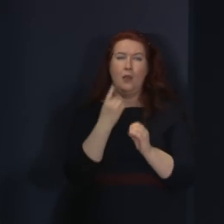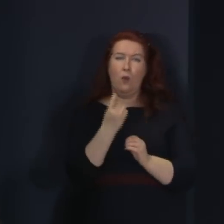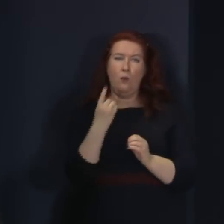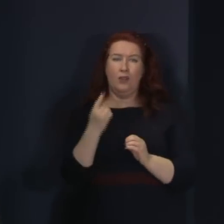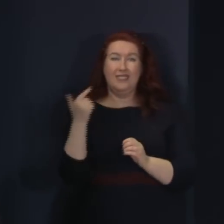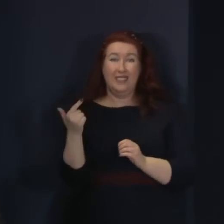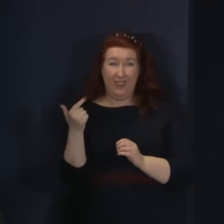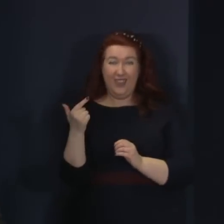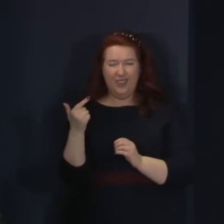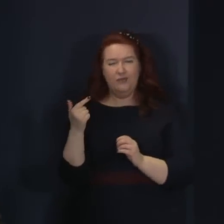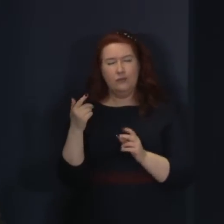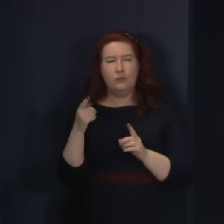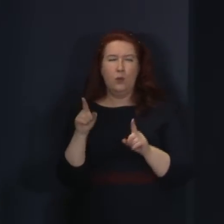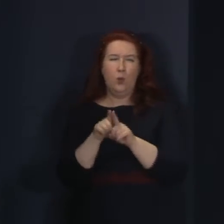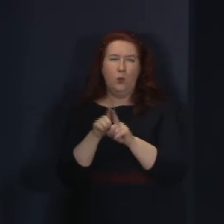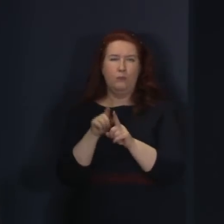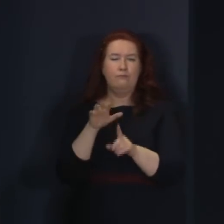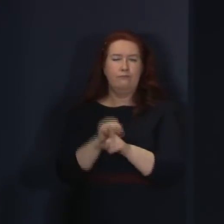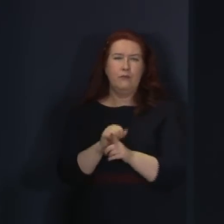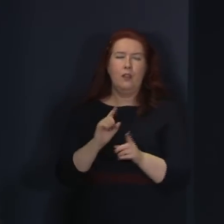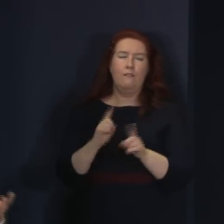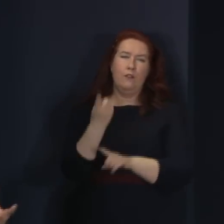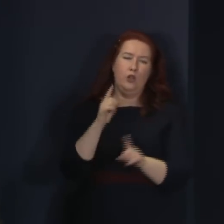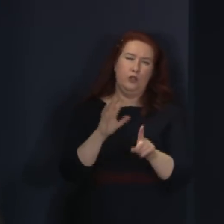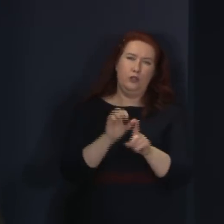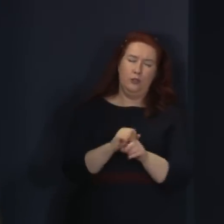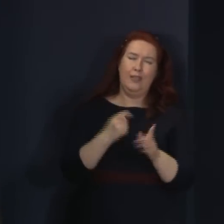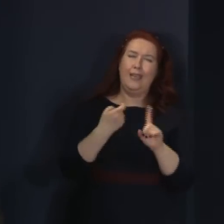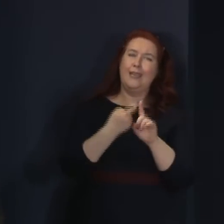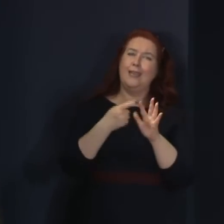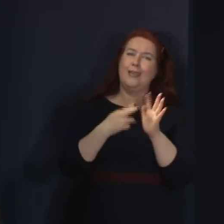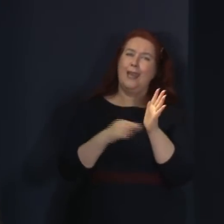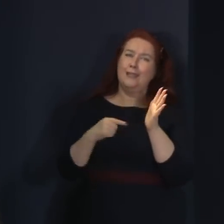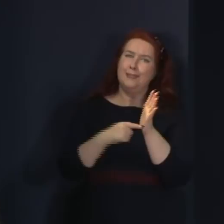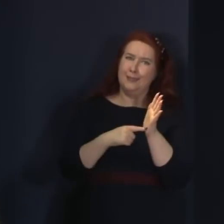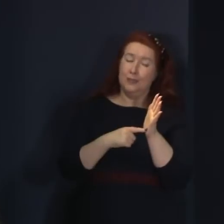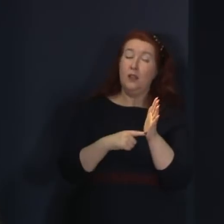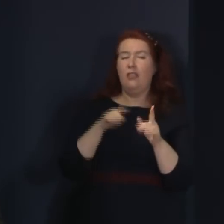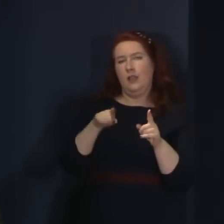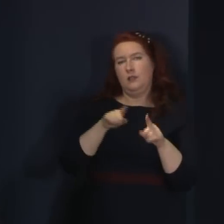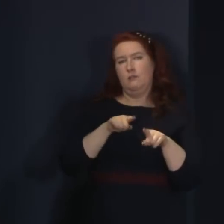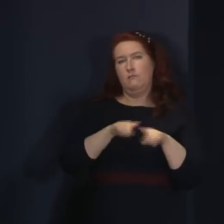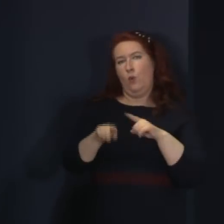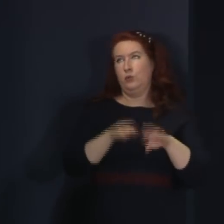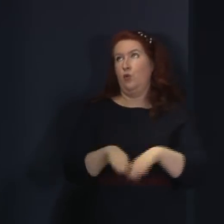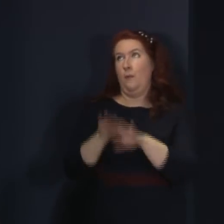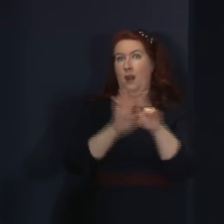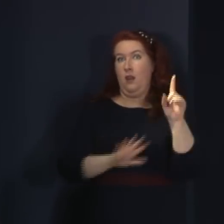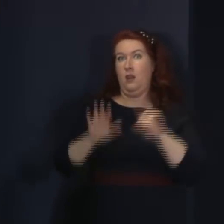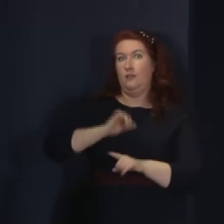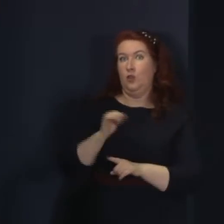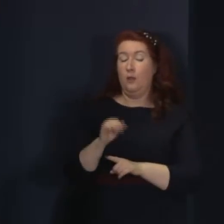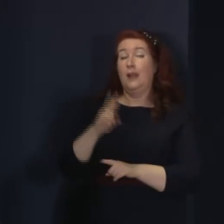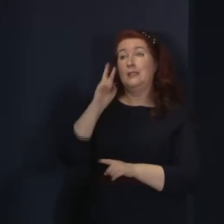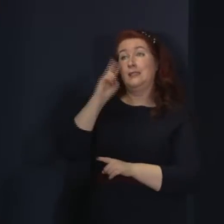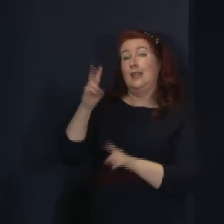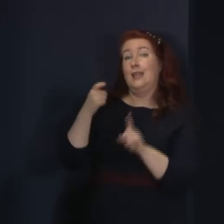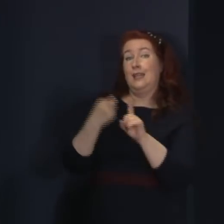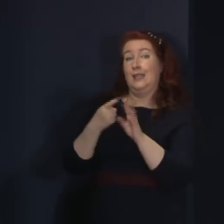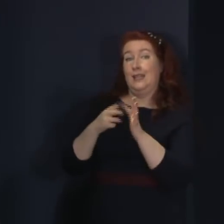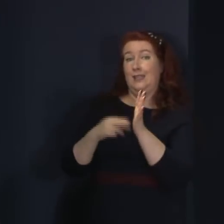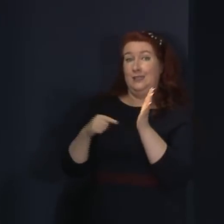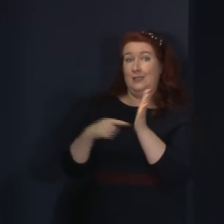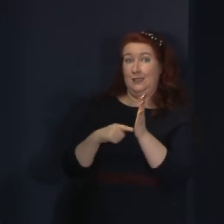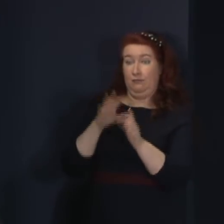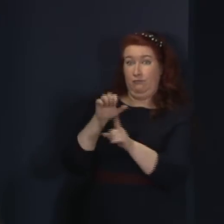B117 variant, sometimes known as the Kent variant. That's the variant which is most commonly seen across Scotland. The relative proportion of that virus is consistent